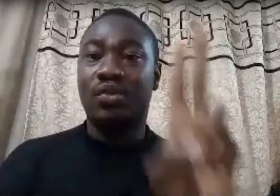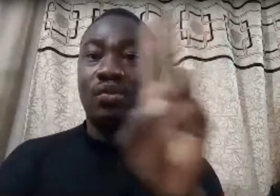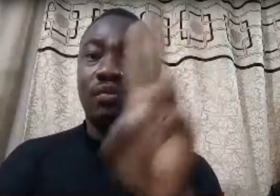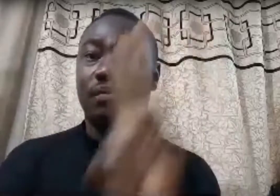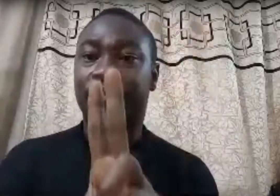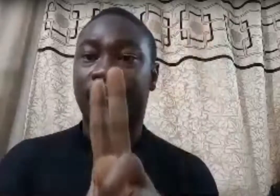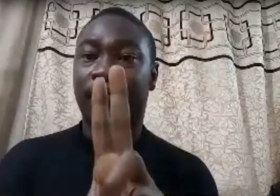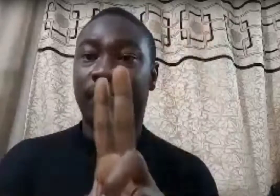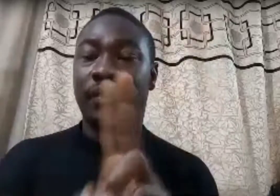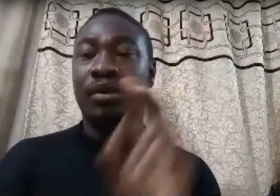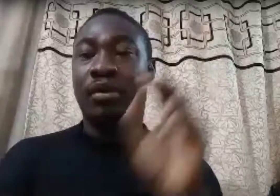33.